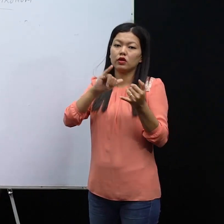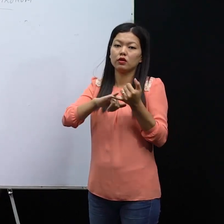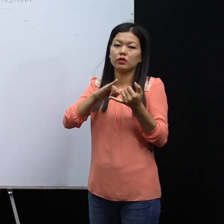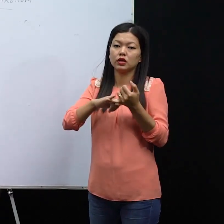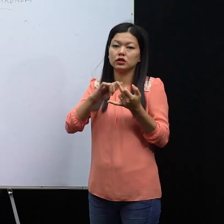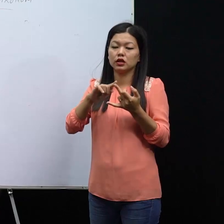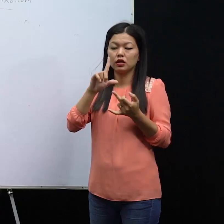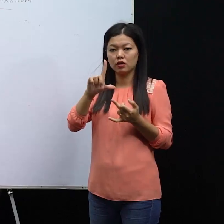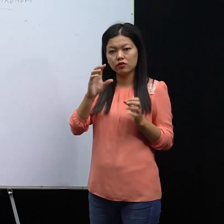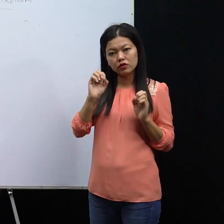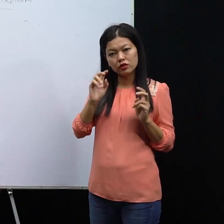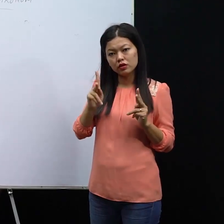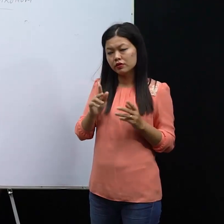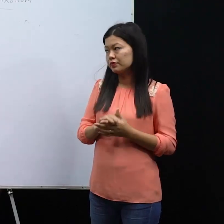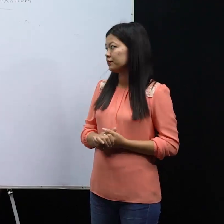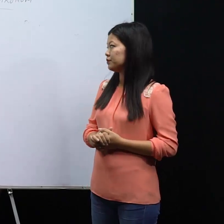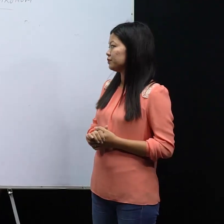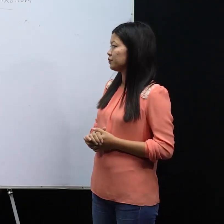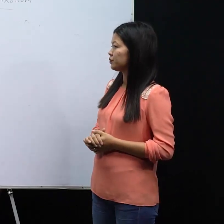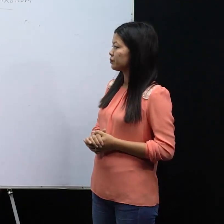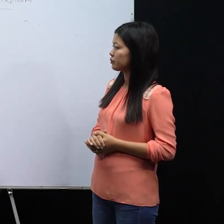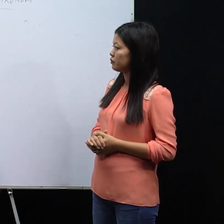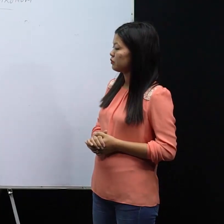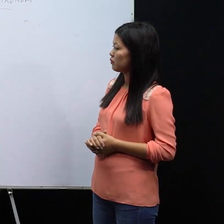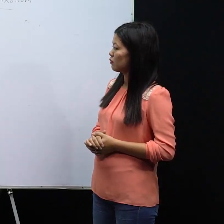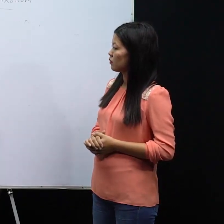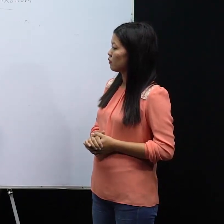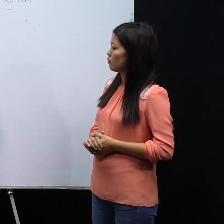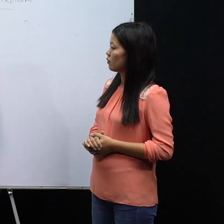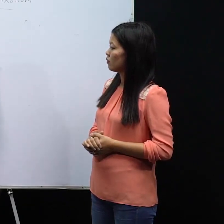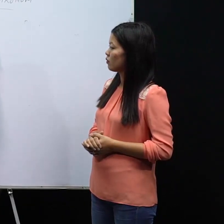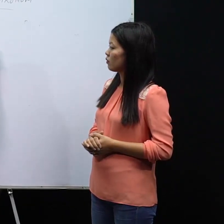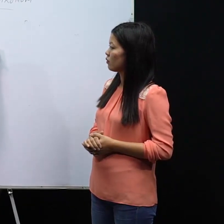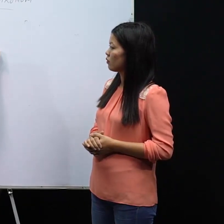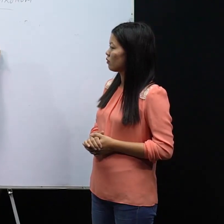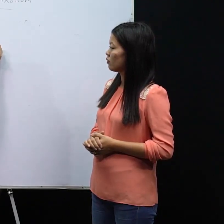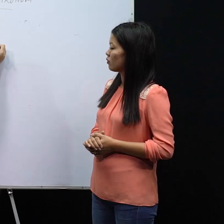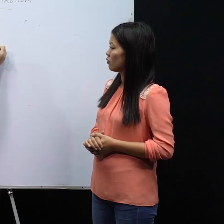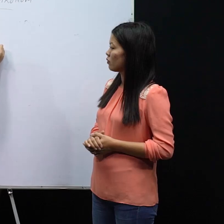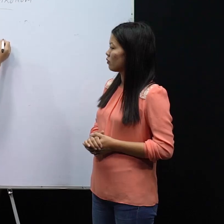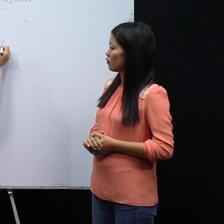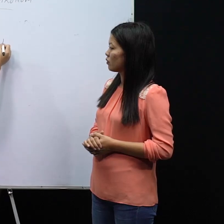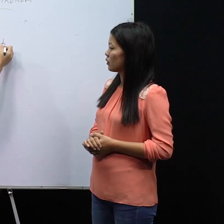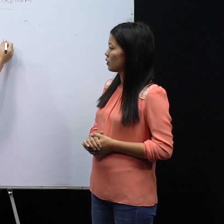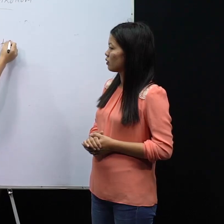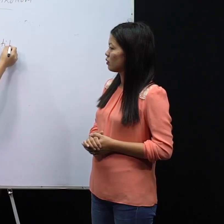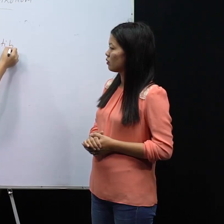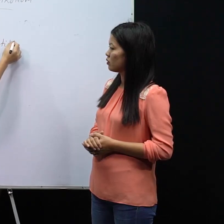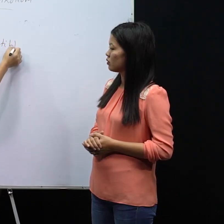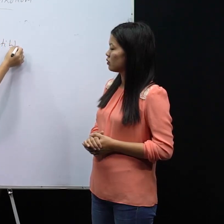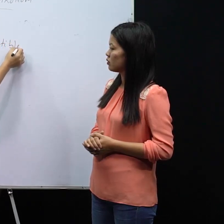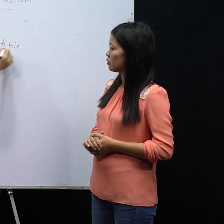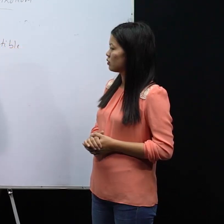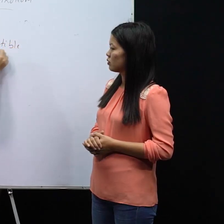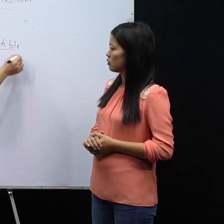So that will be the combustible. The combustible So you have to keep this in mind, combustible, which